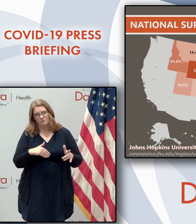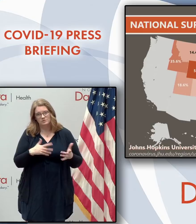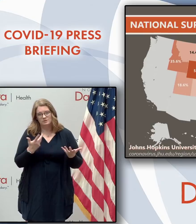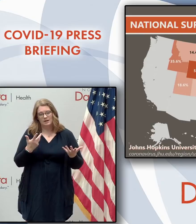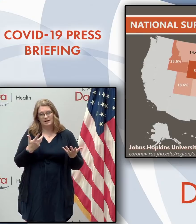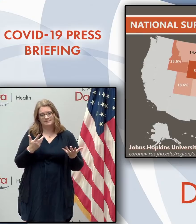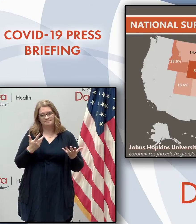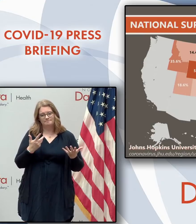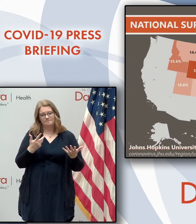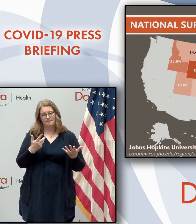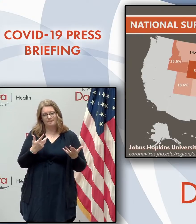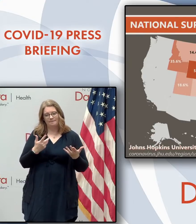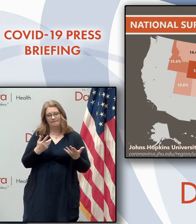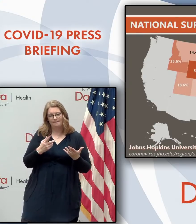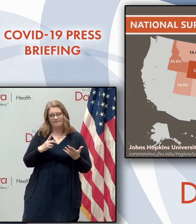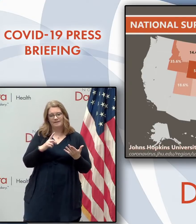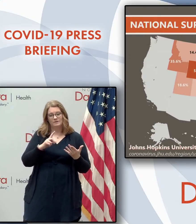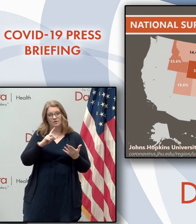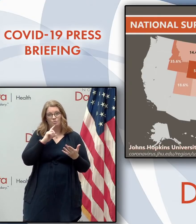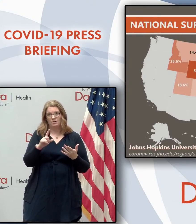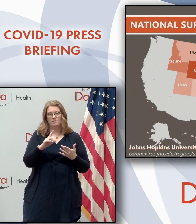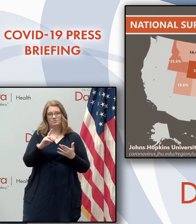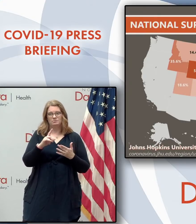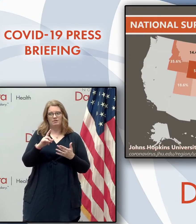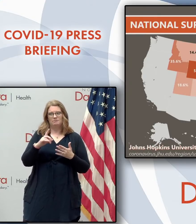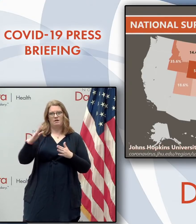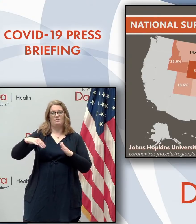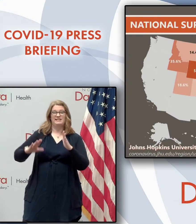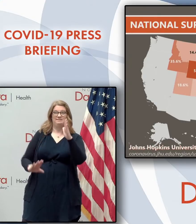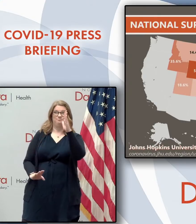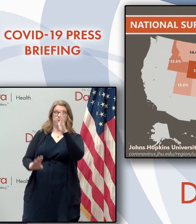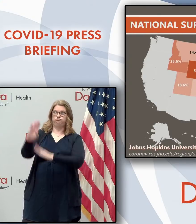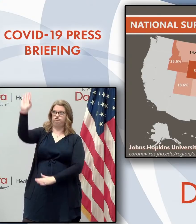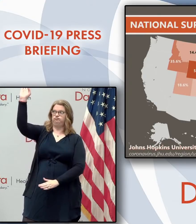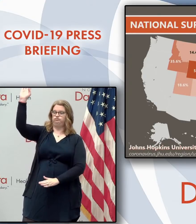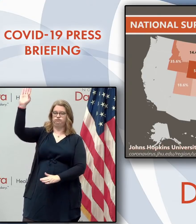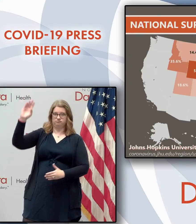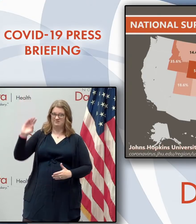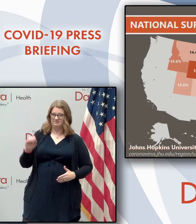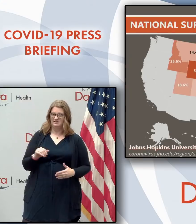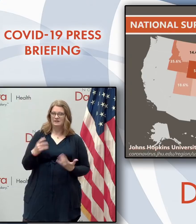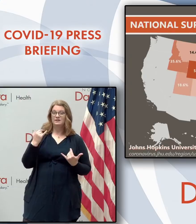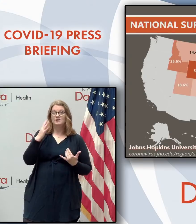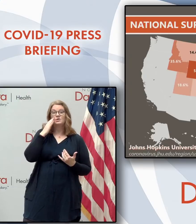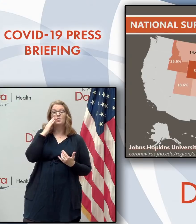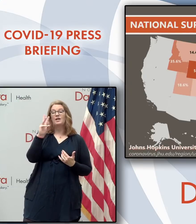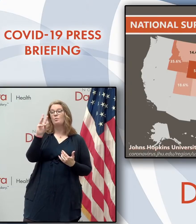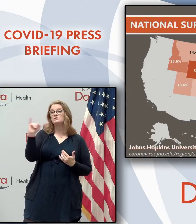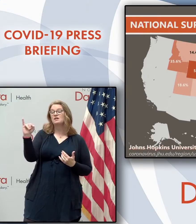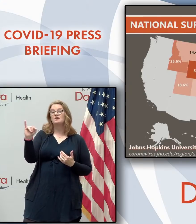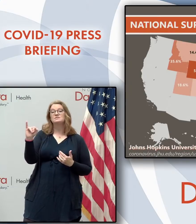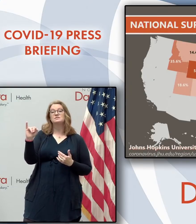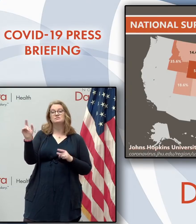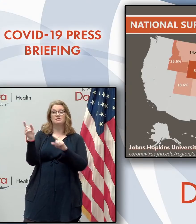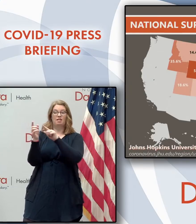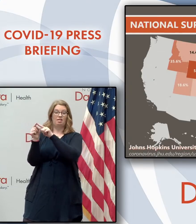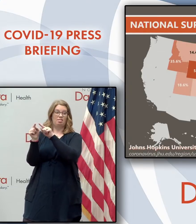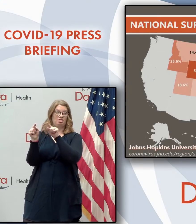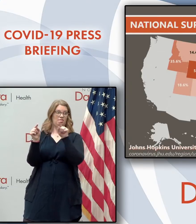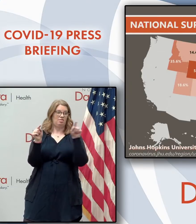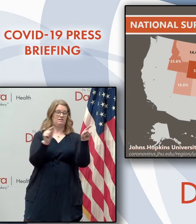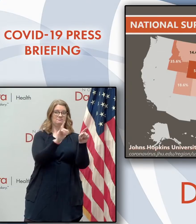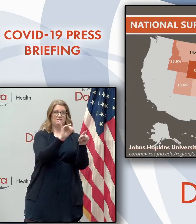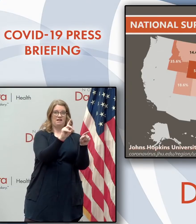less quickly than some of the other states, as we say, from Wisconsin all the way to Idaho and